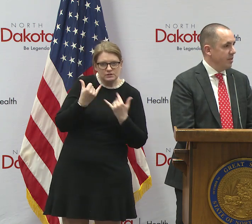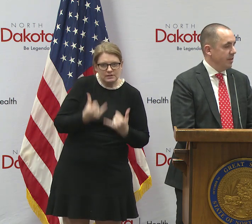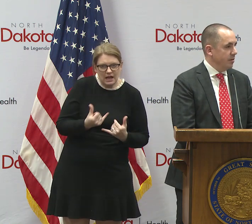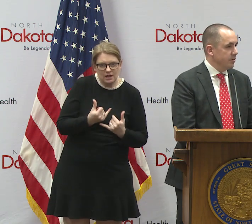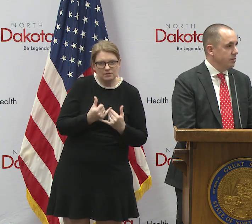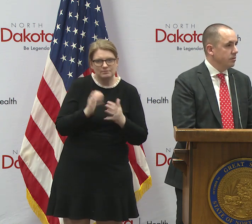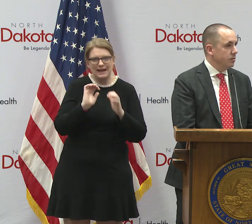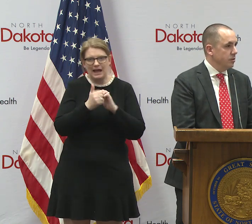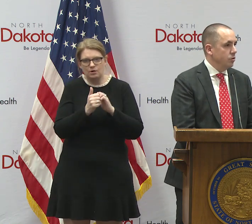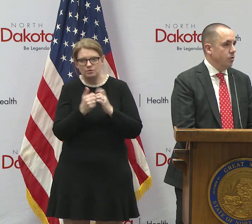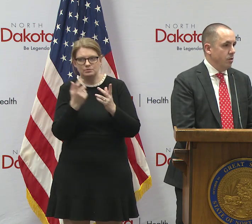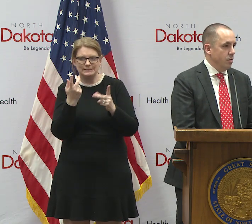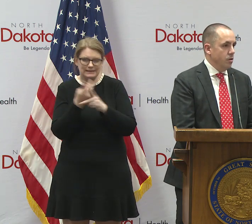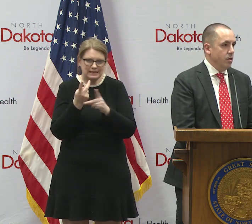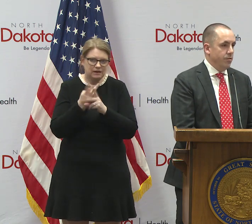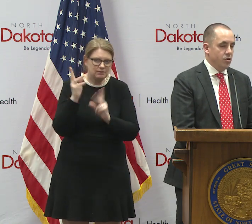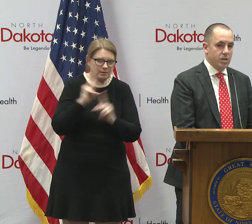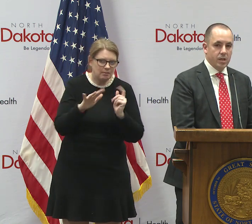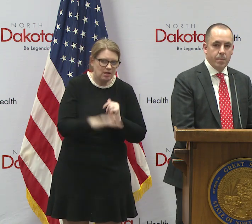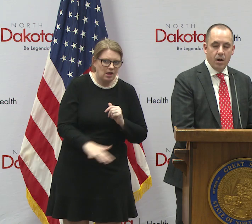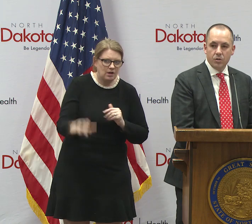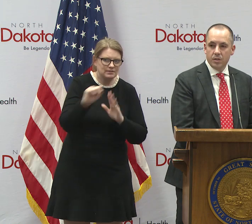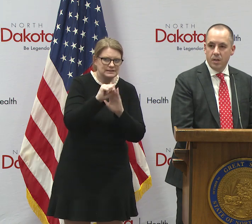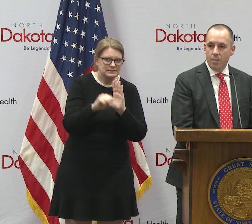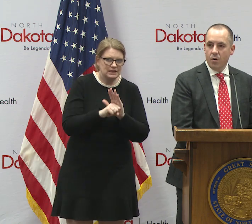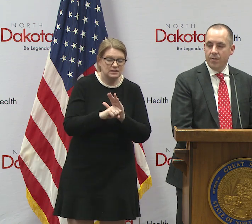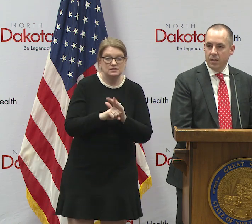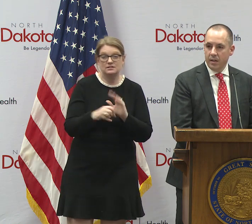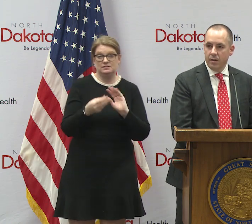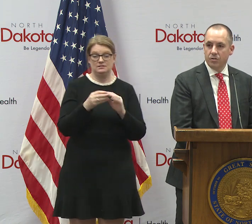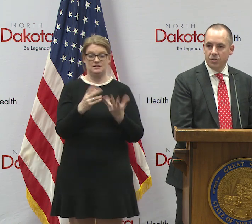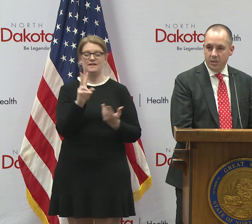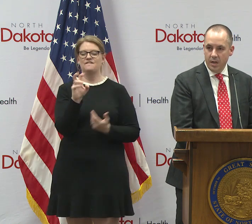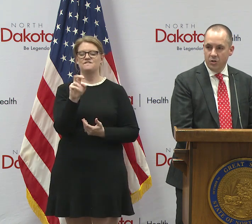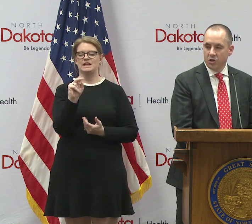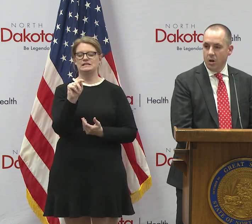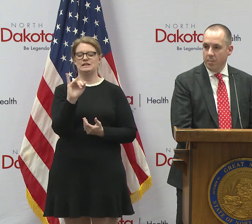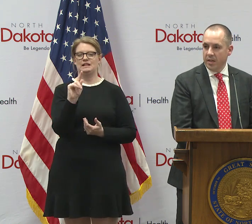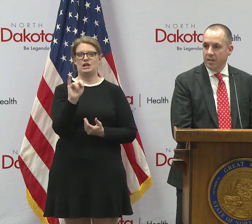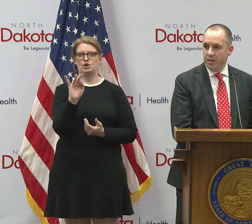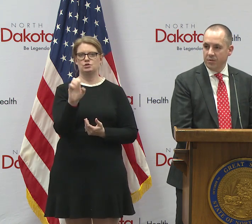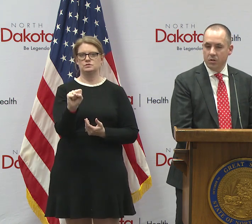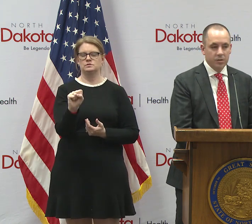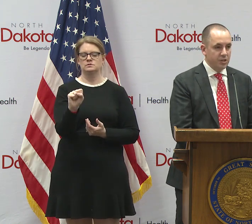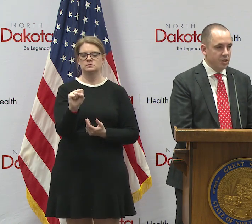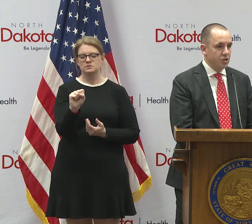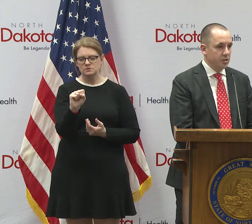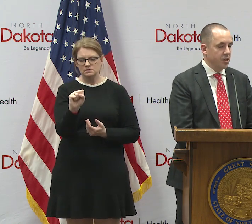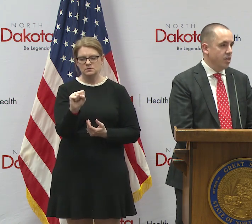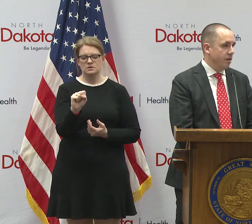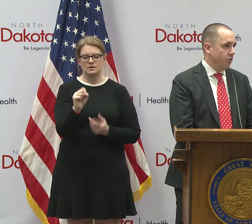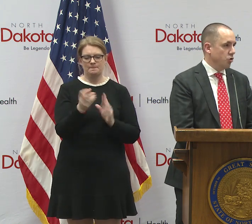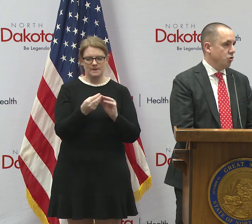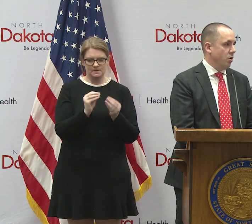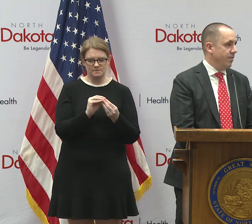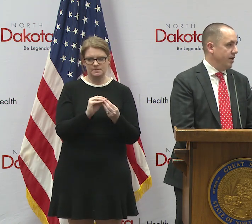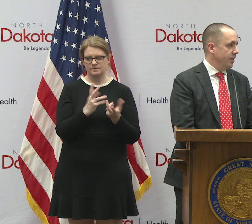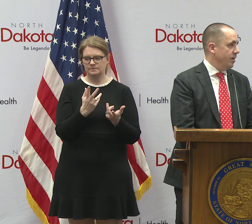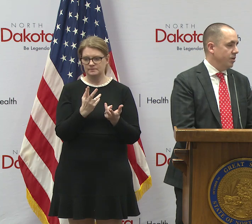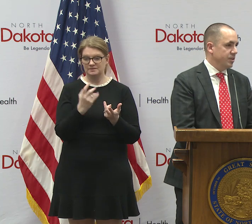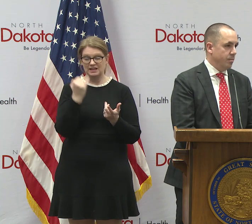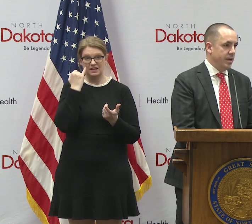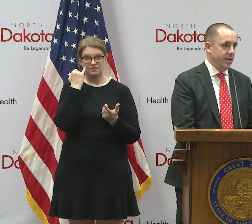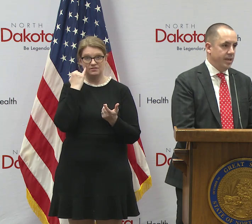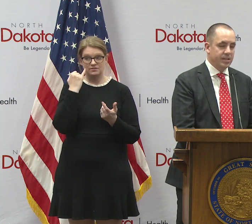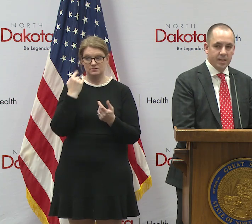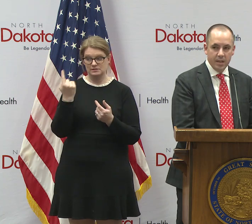is ventilators. If you think about number of ventilators and you start making difficult decisions, if you're short a